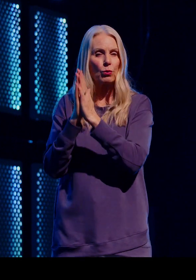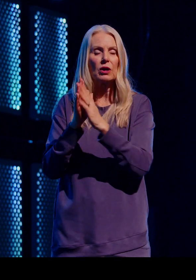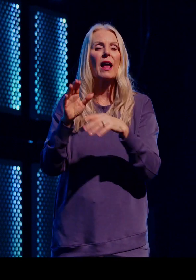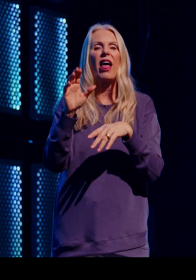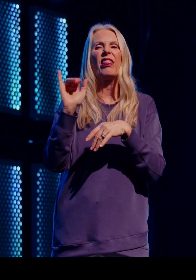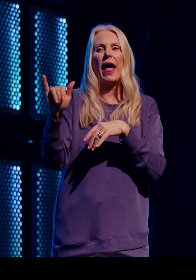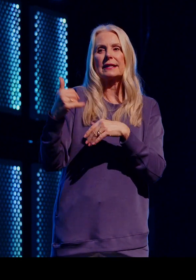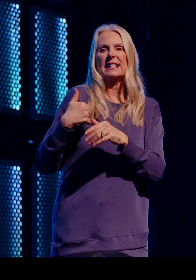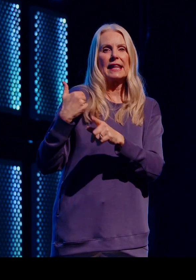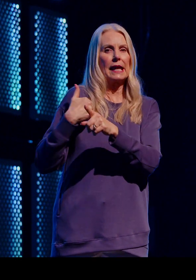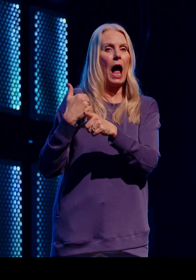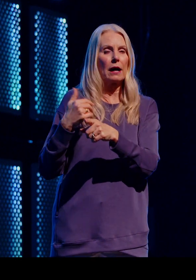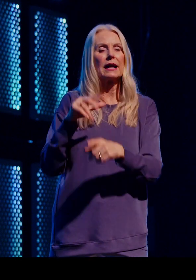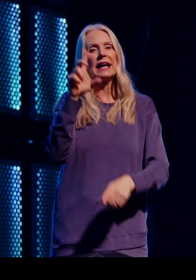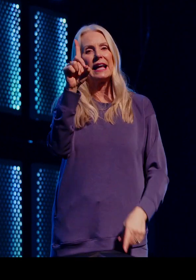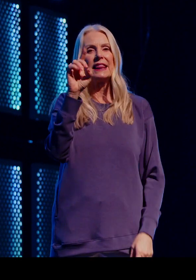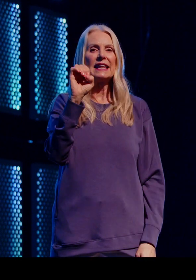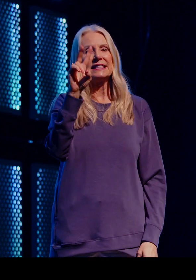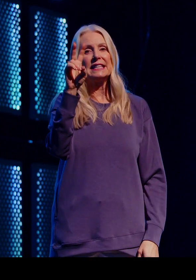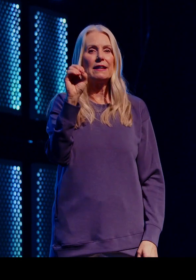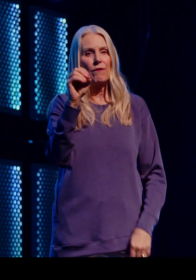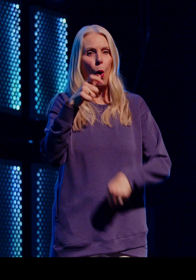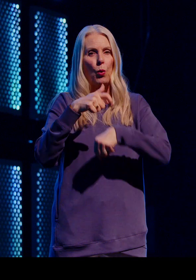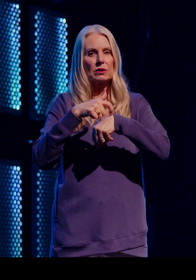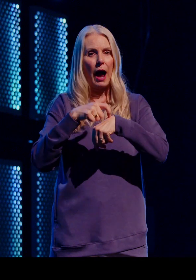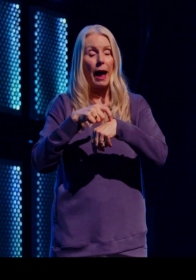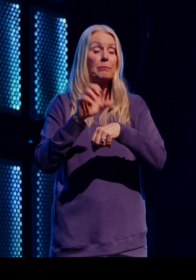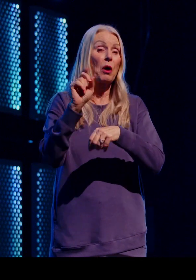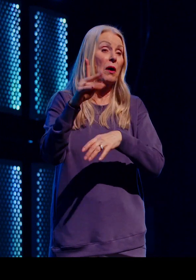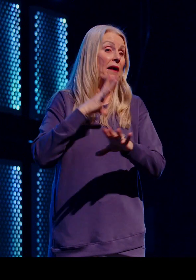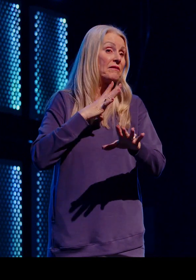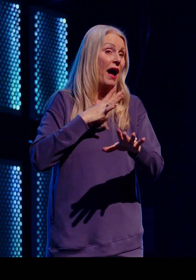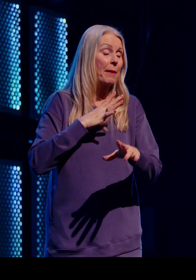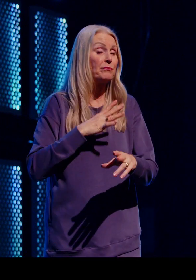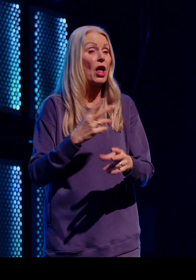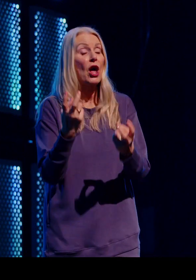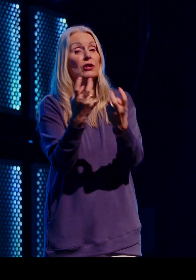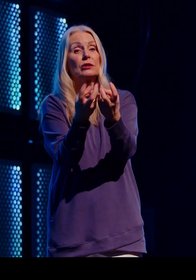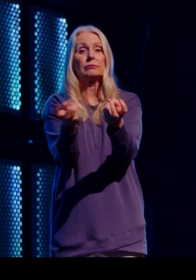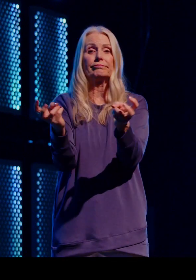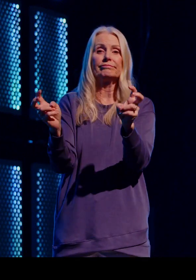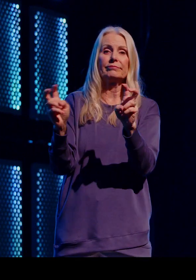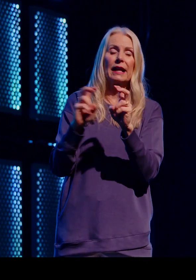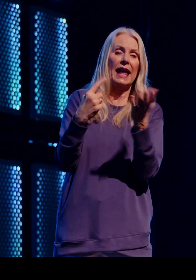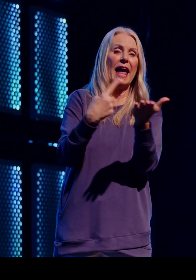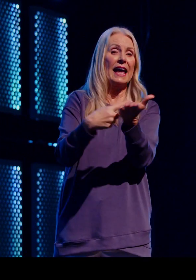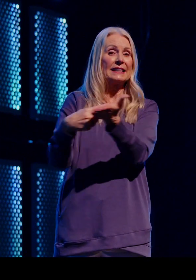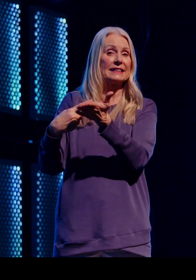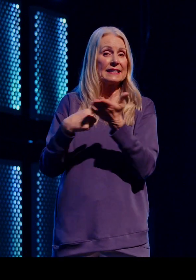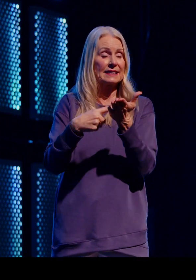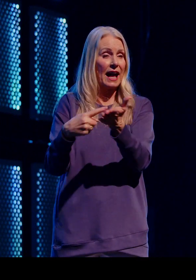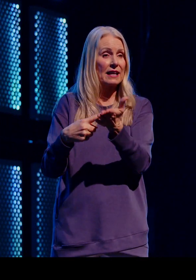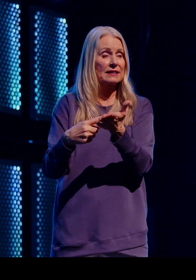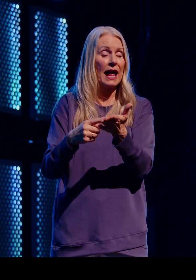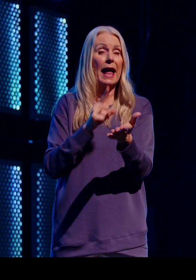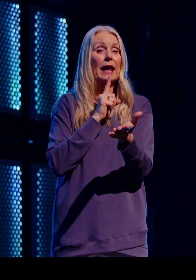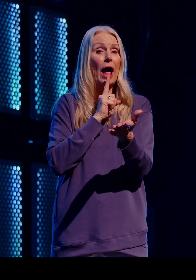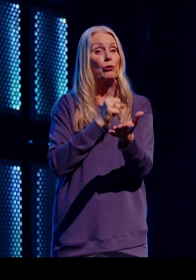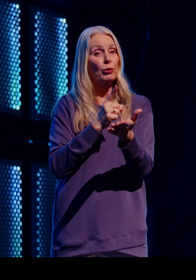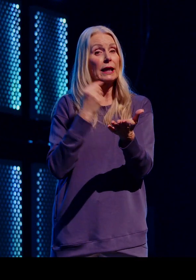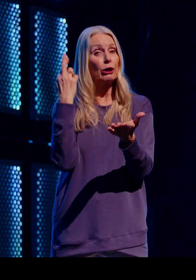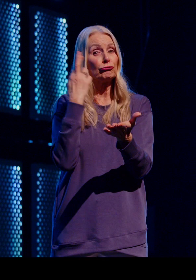the young guys for us. So we sat around the tables and we discussed, and I really realized very soon,